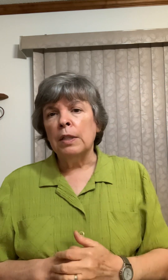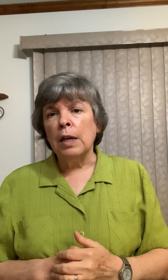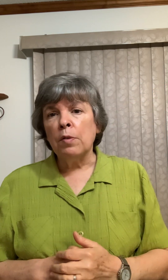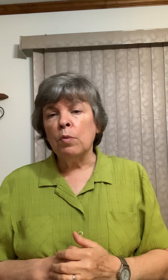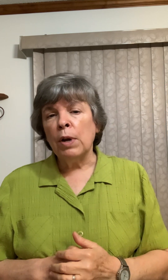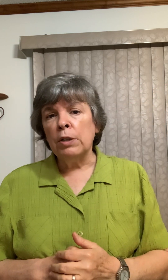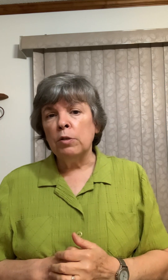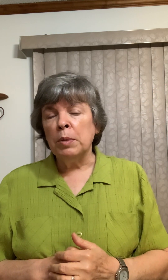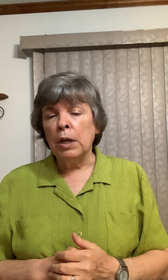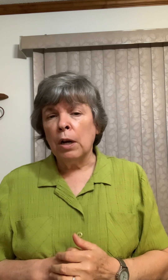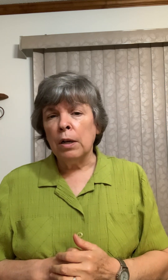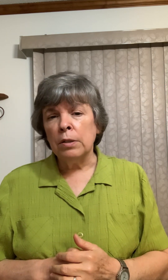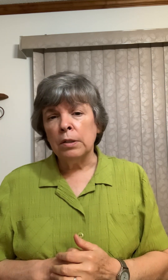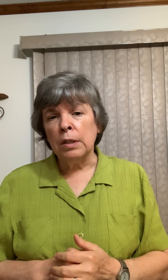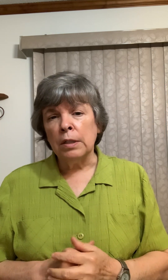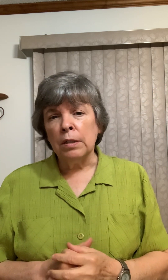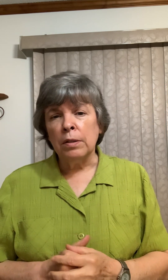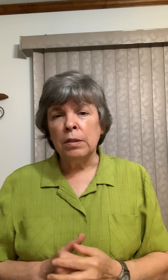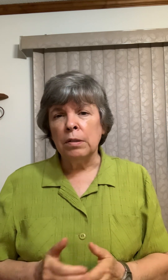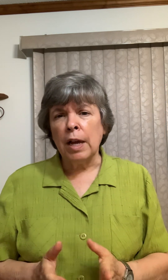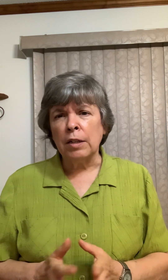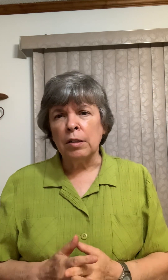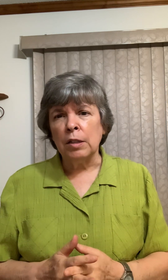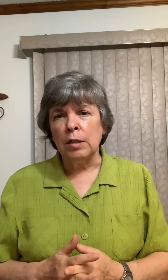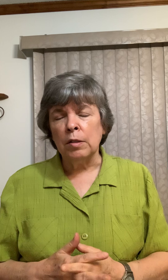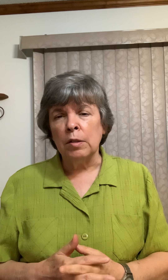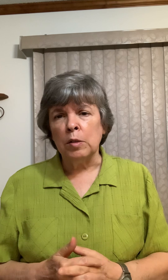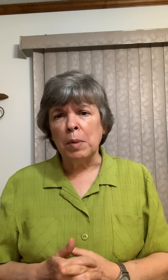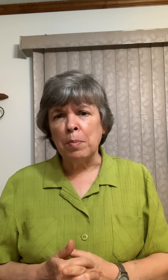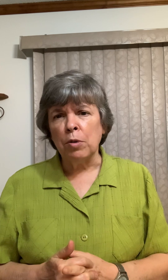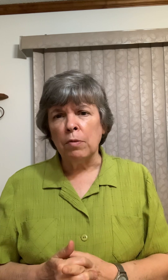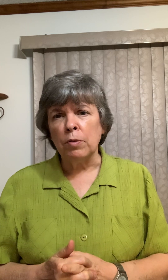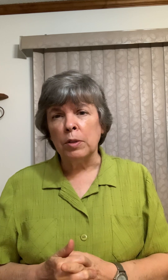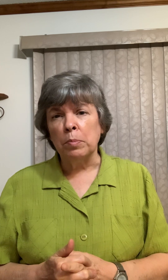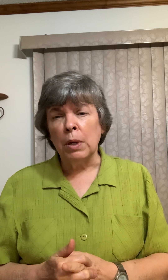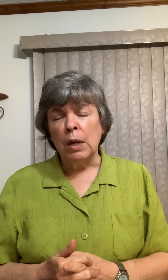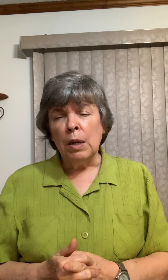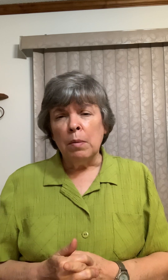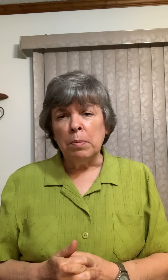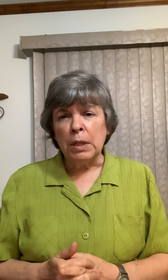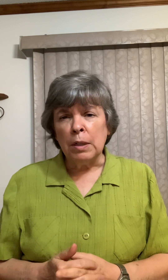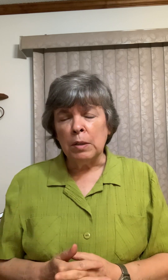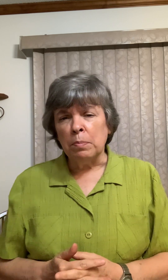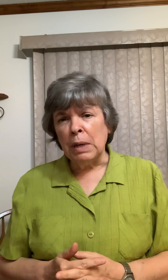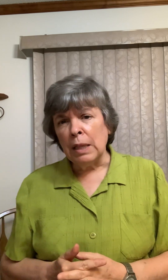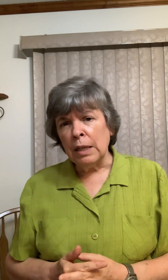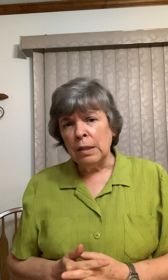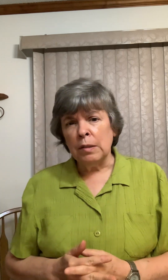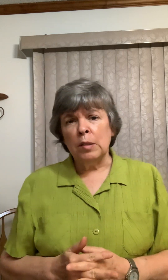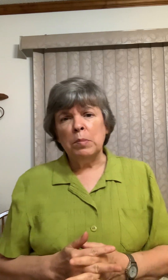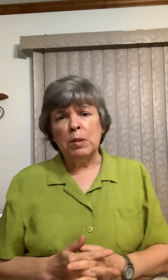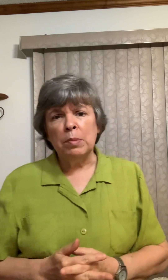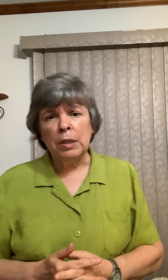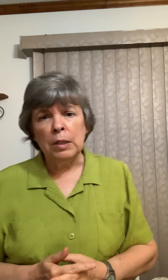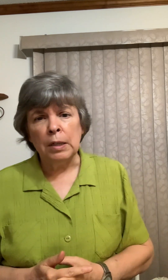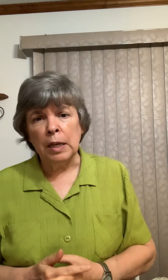Another way to do because, and this actually is my preference because mainly it seems to be